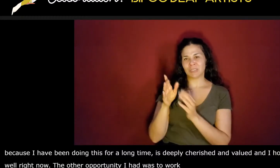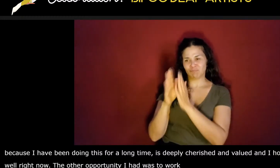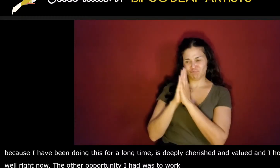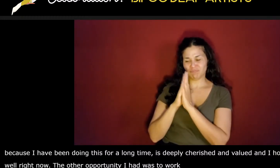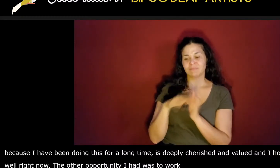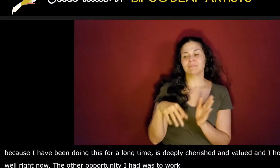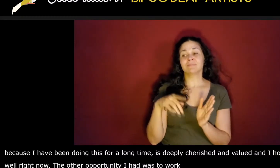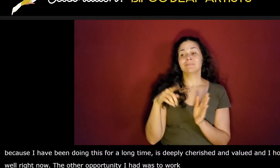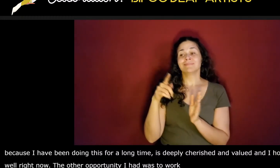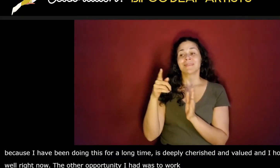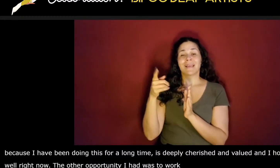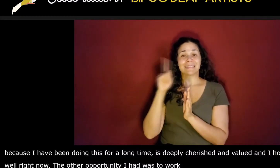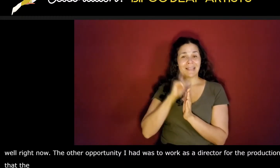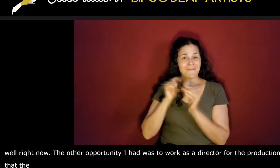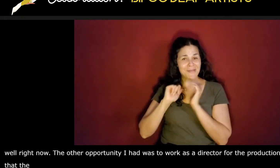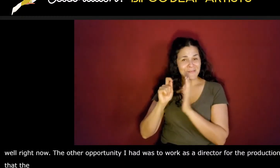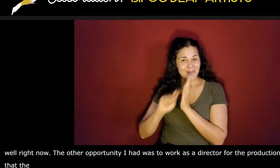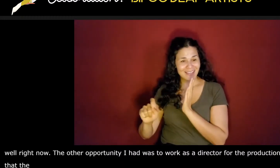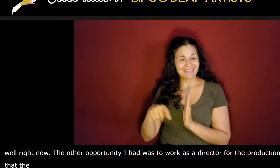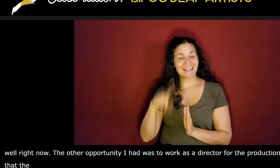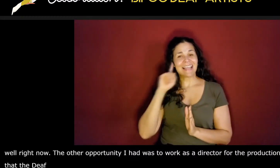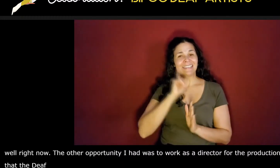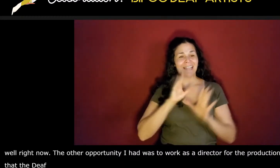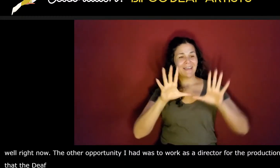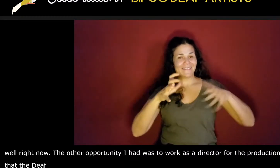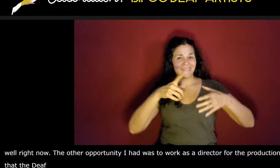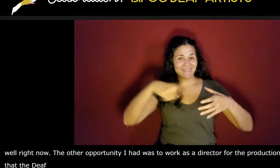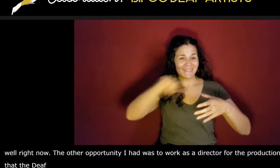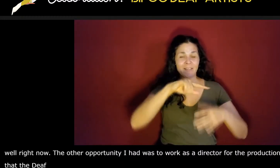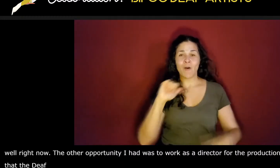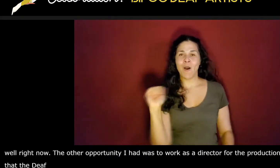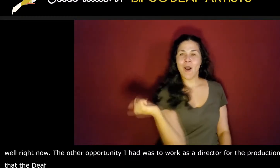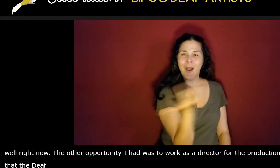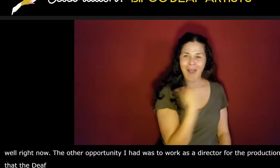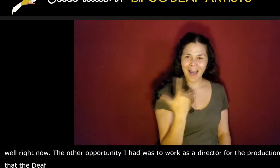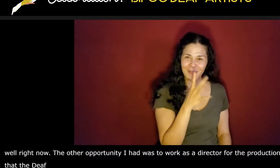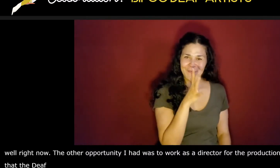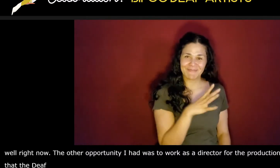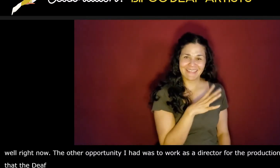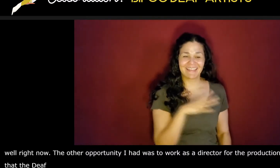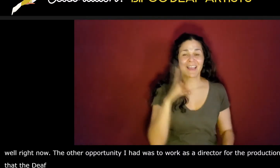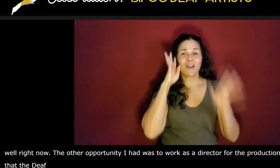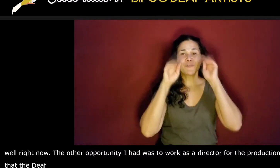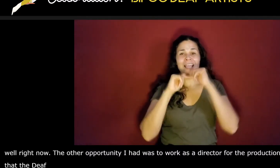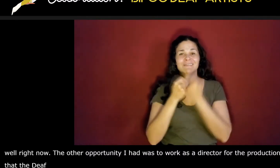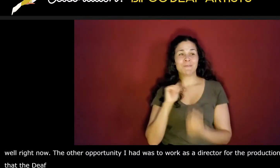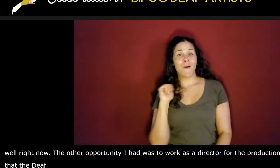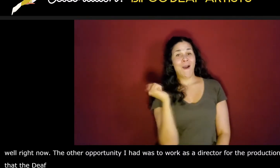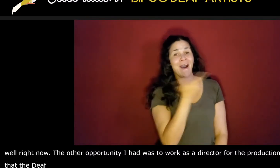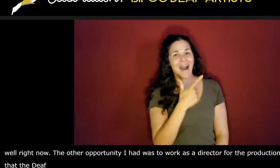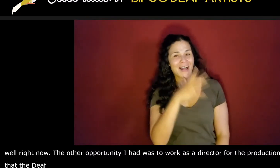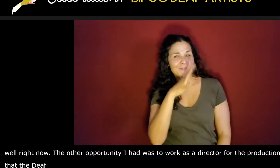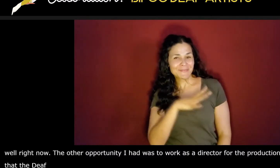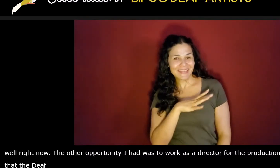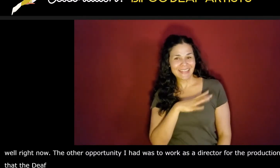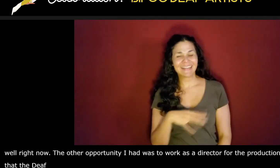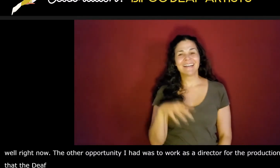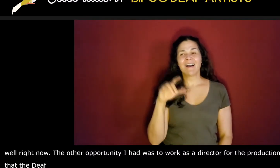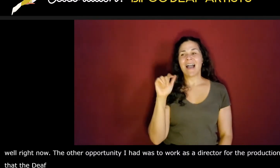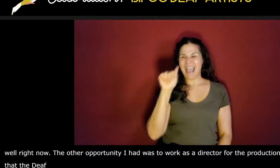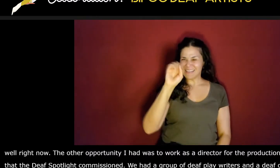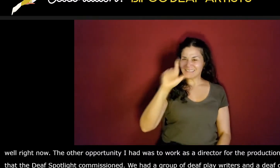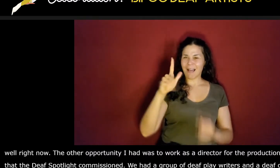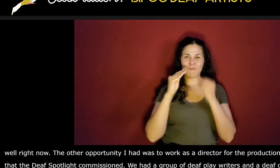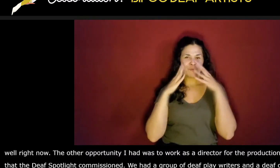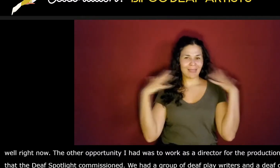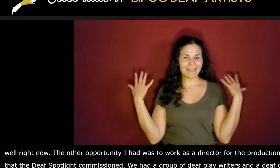piece that Deaf Spotlight commissioned. We had a group of deaf playwriters and a deaf cast who were all women, and the creative